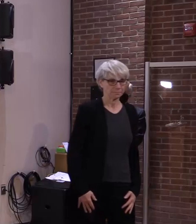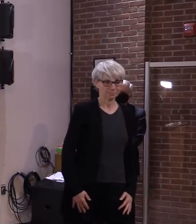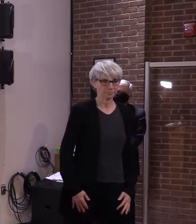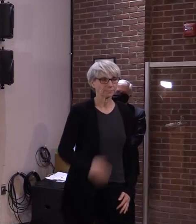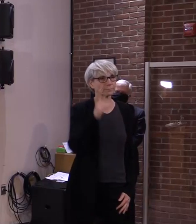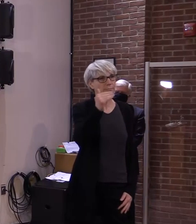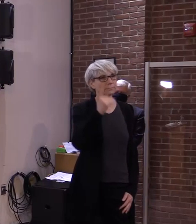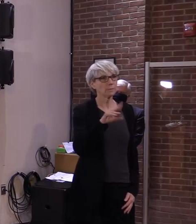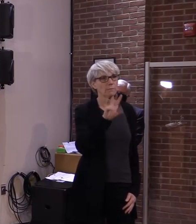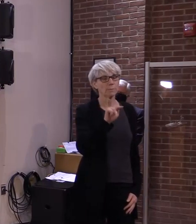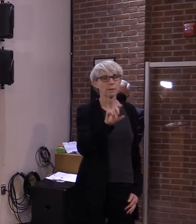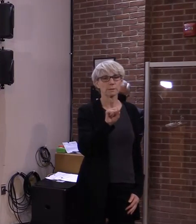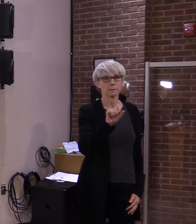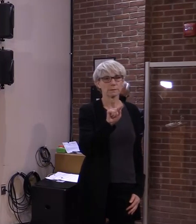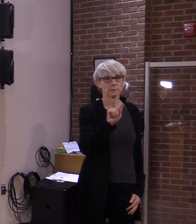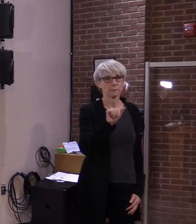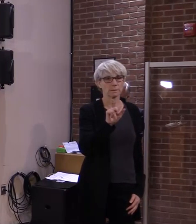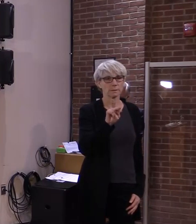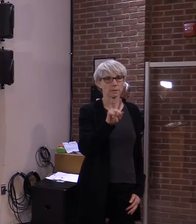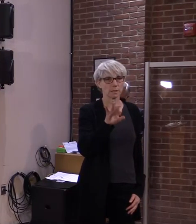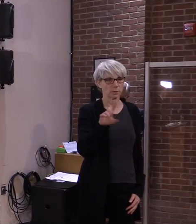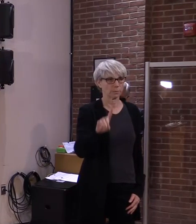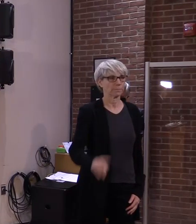Tom, the Vermont Standard.